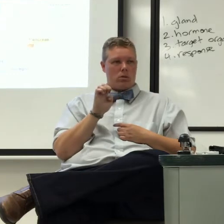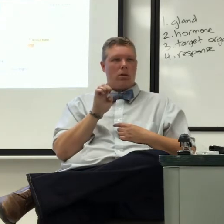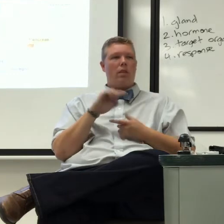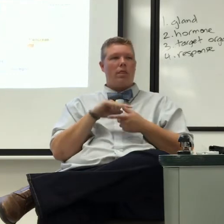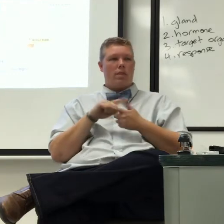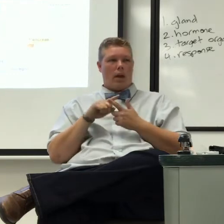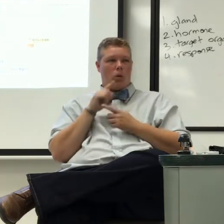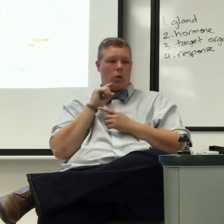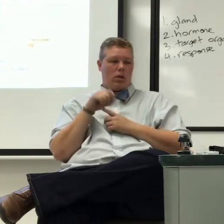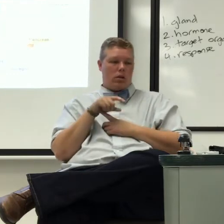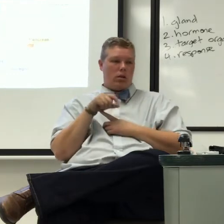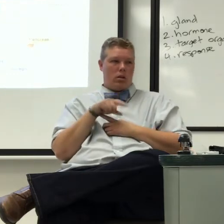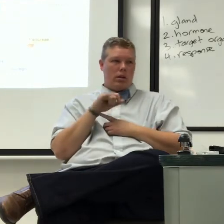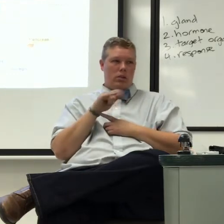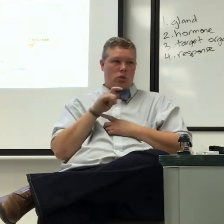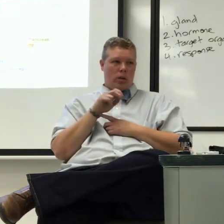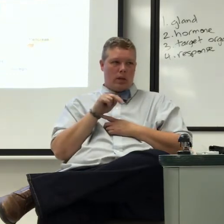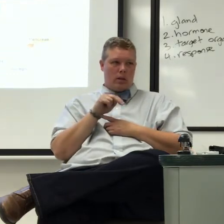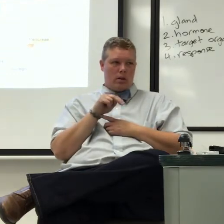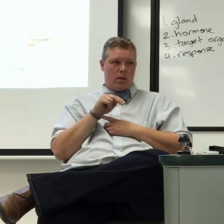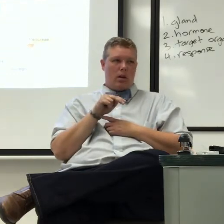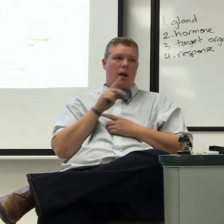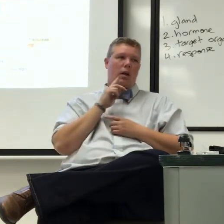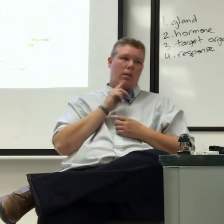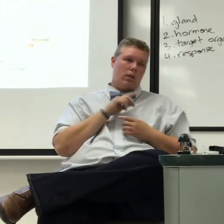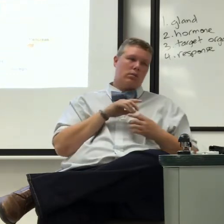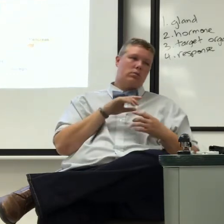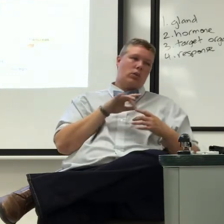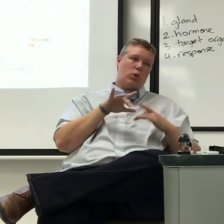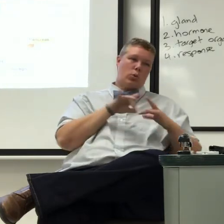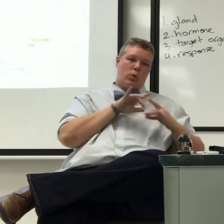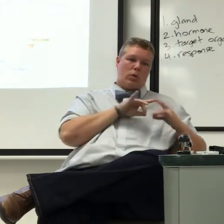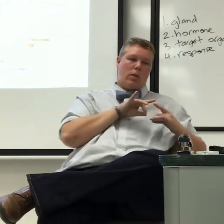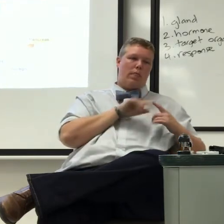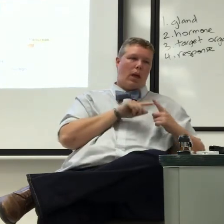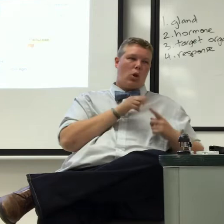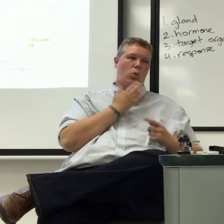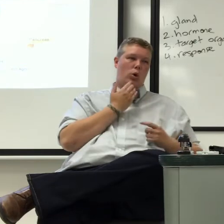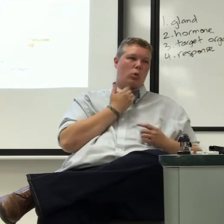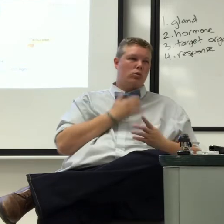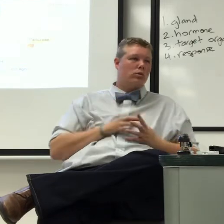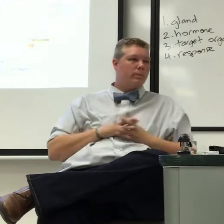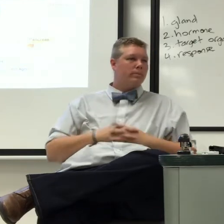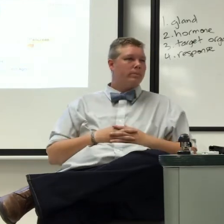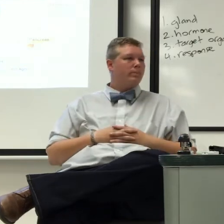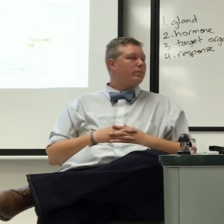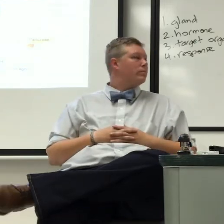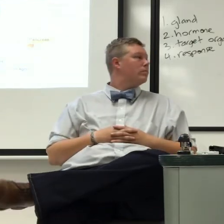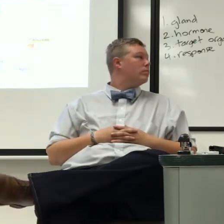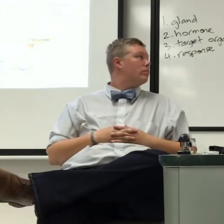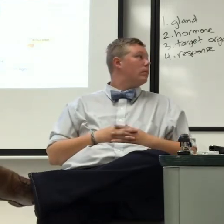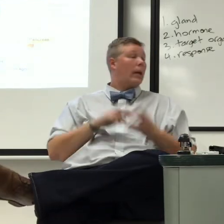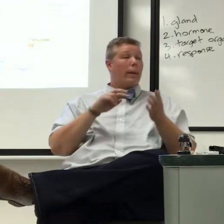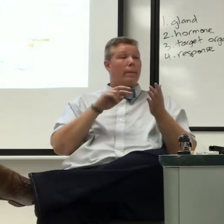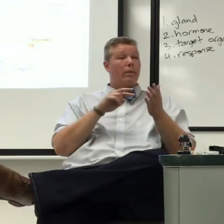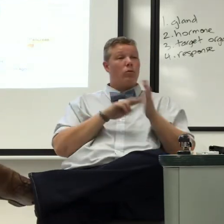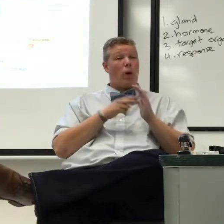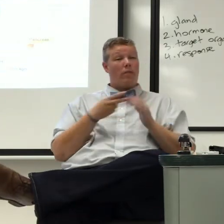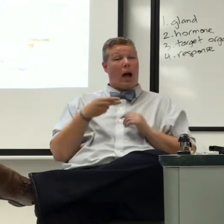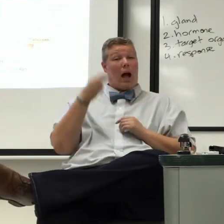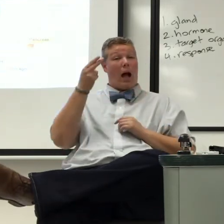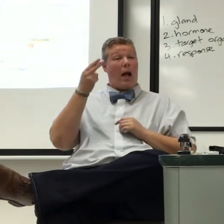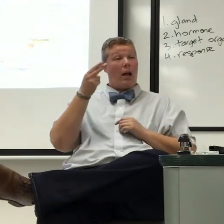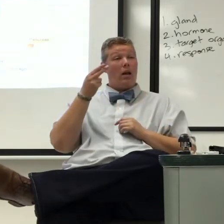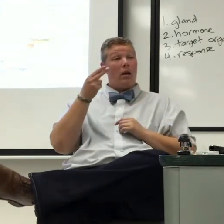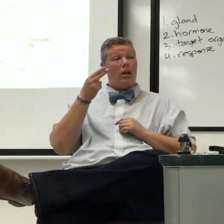In fact, if you have high insulin levels, I know I'm erasing it, but that means insulin's not working. They